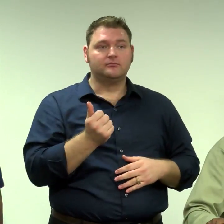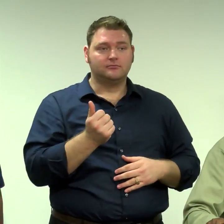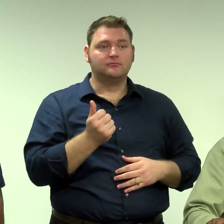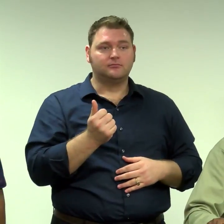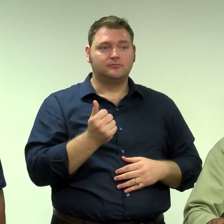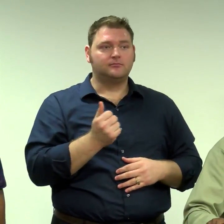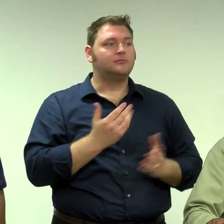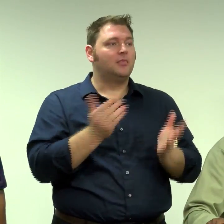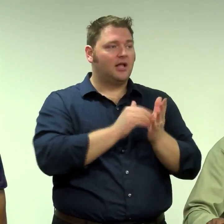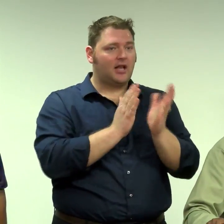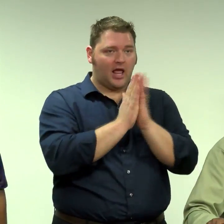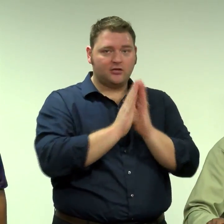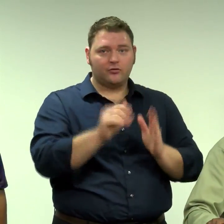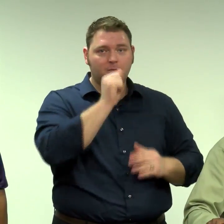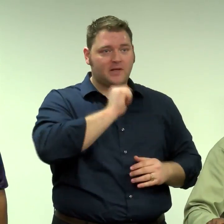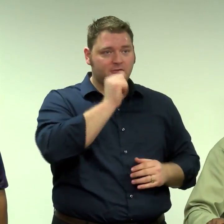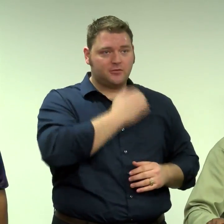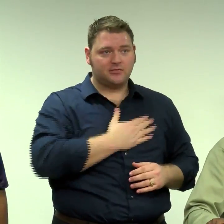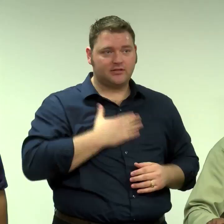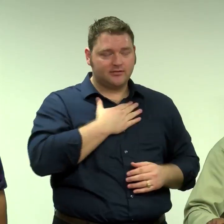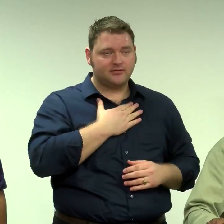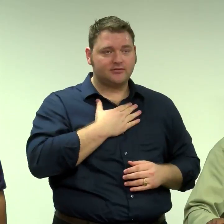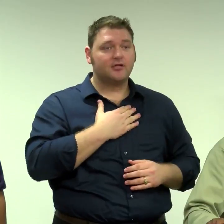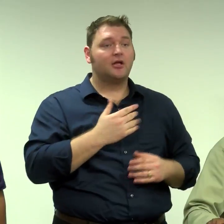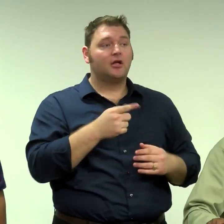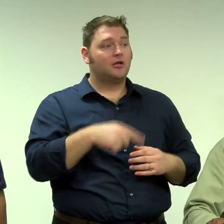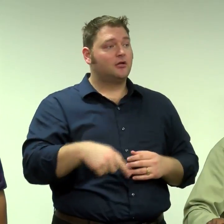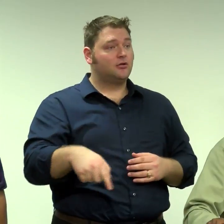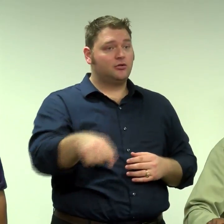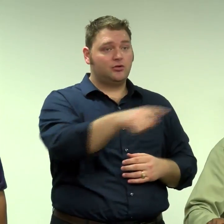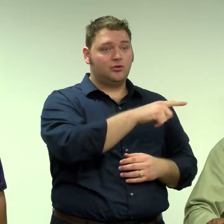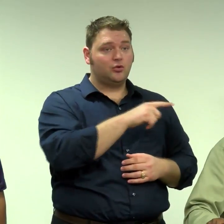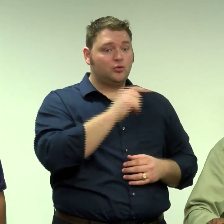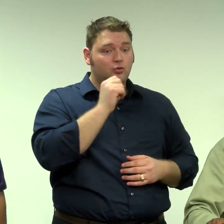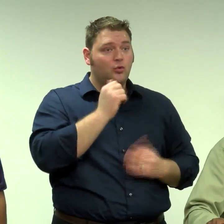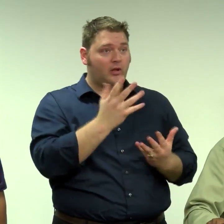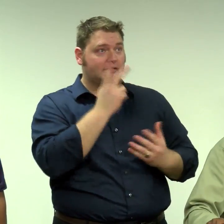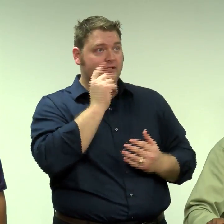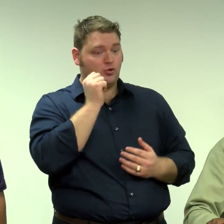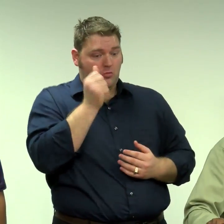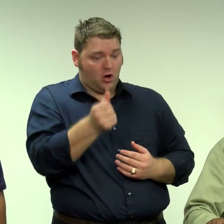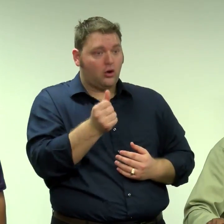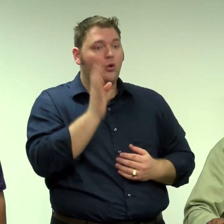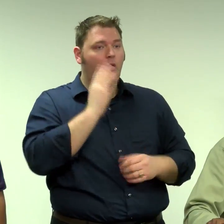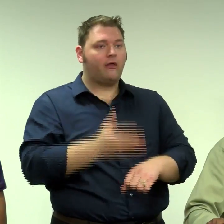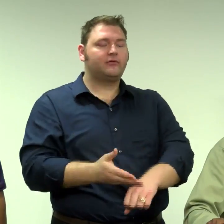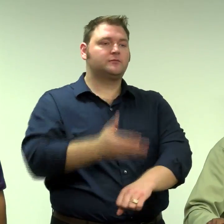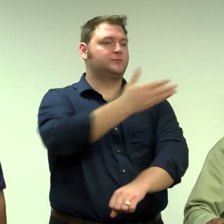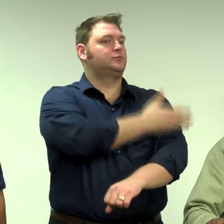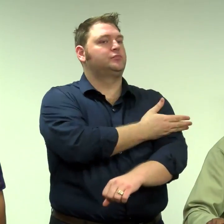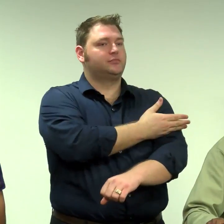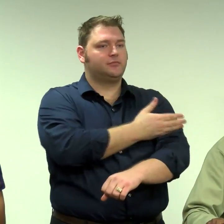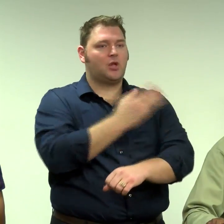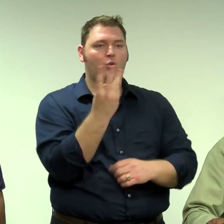think once we get past today, I think you're going to see, my hope, you're going to see significant improvement